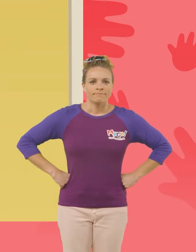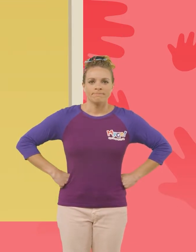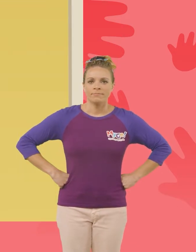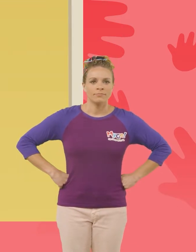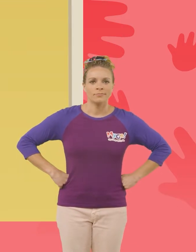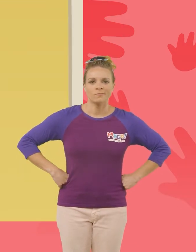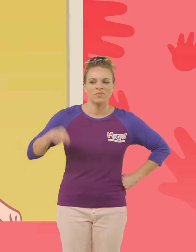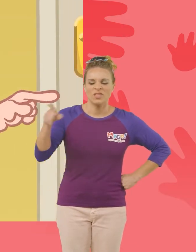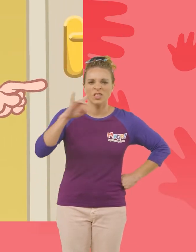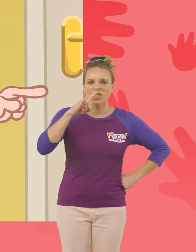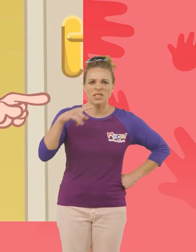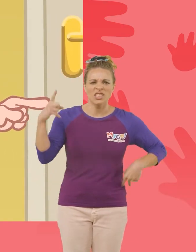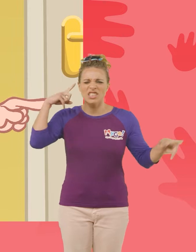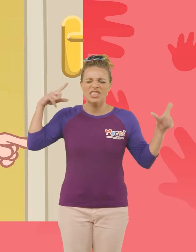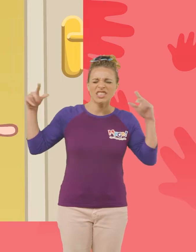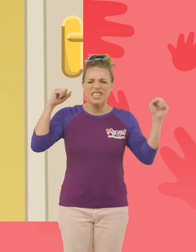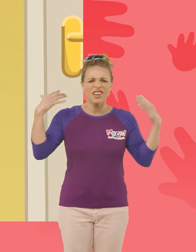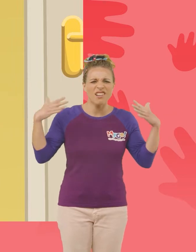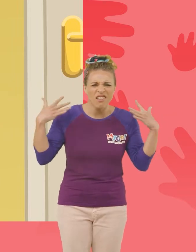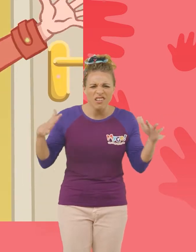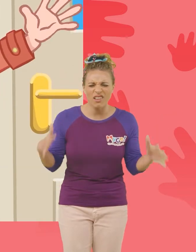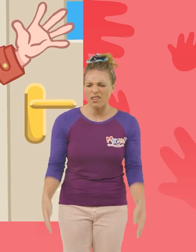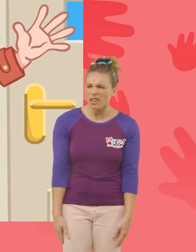Those kids are so loud.